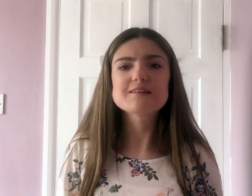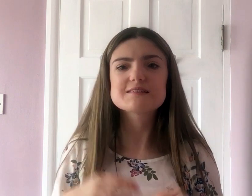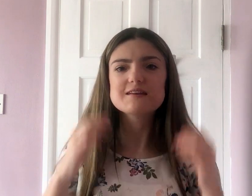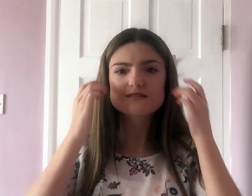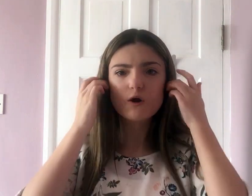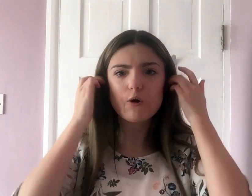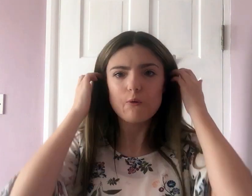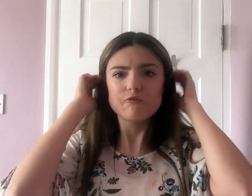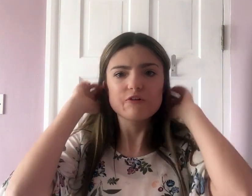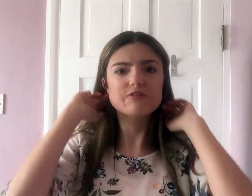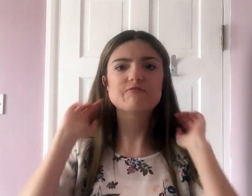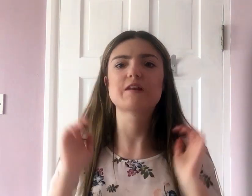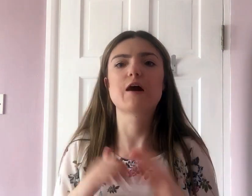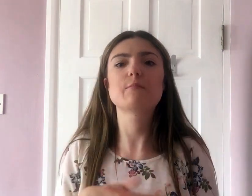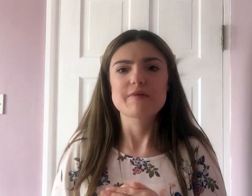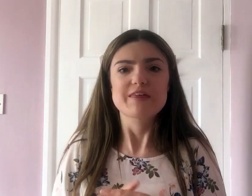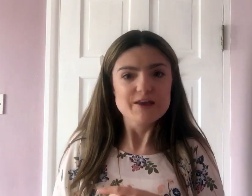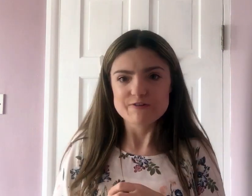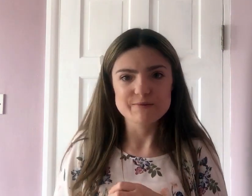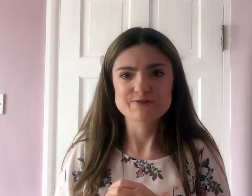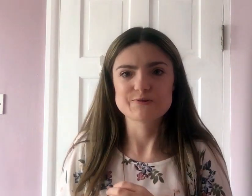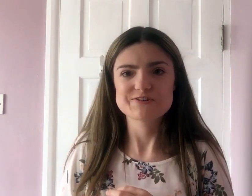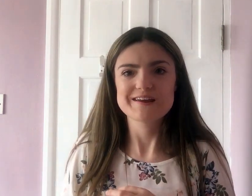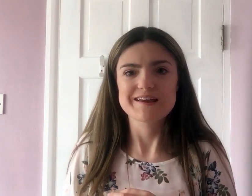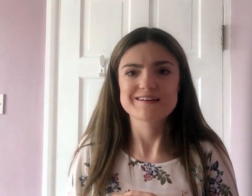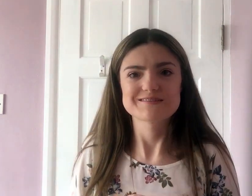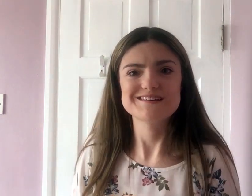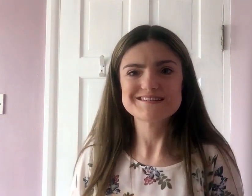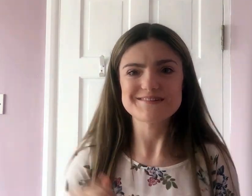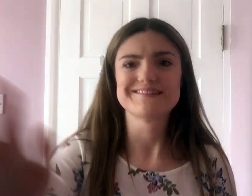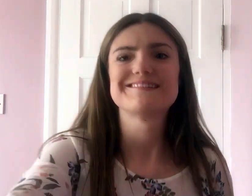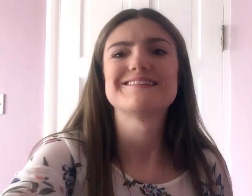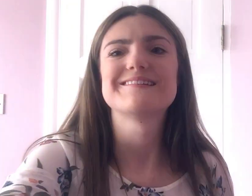think that is all for now, but thank you very much for watching and I'll see you soon.